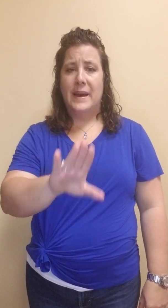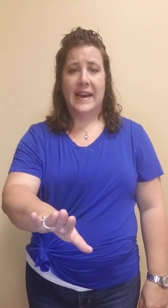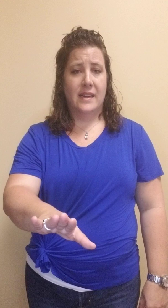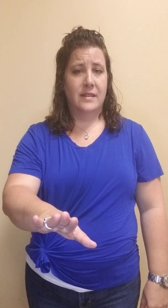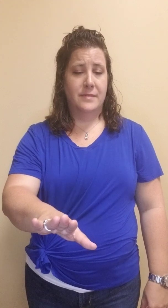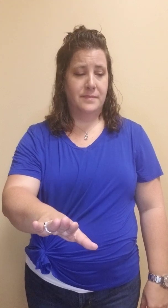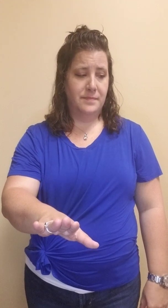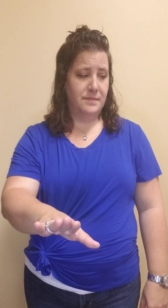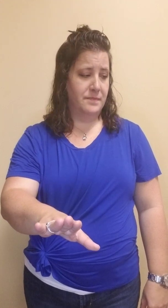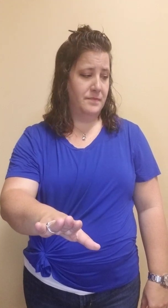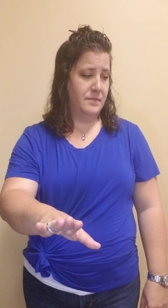Bad.